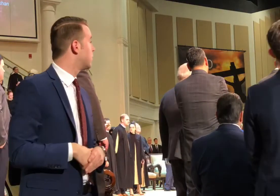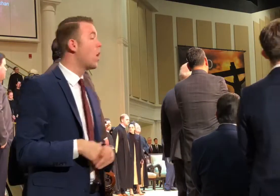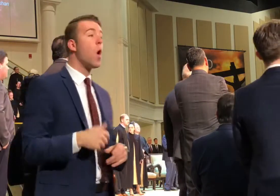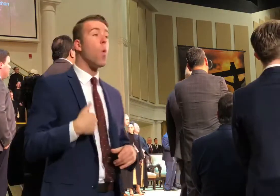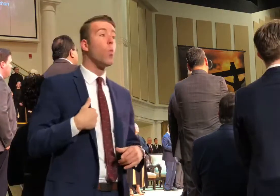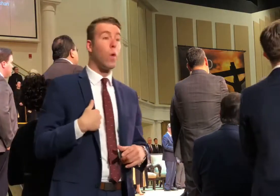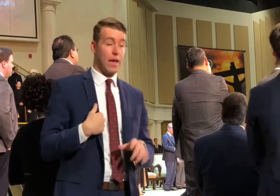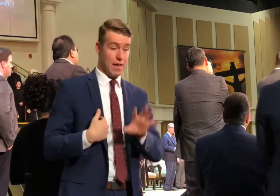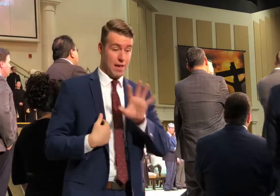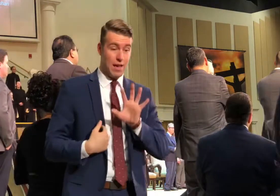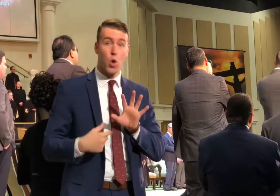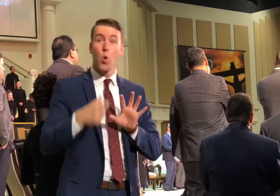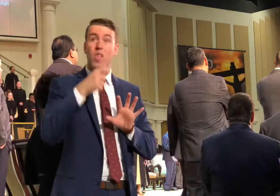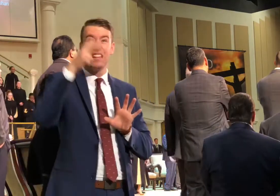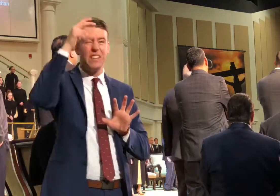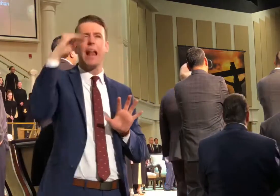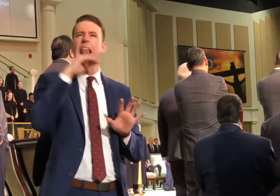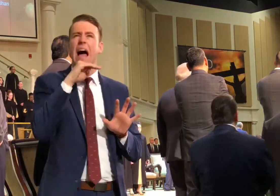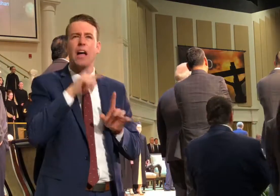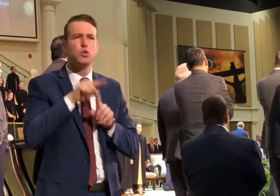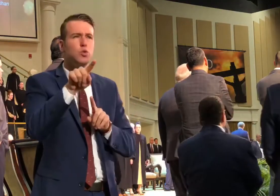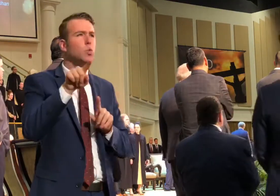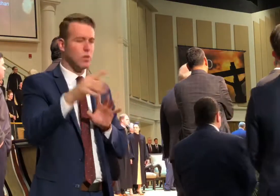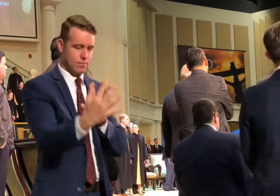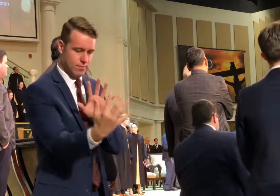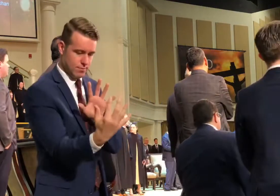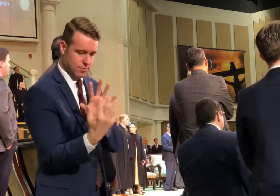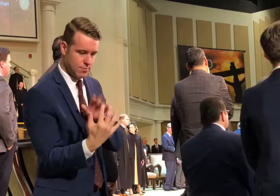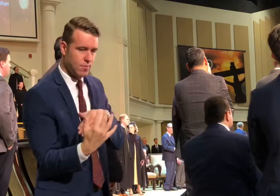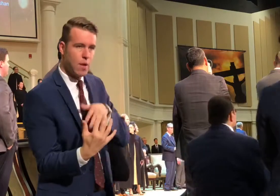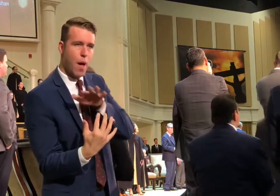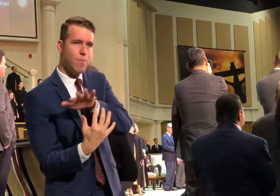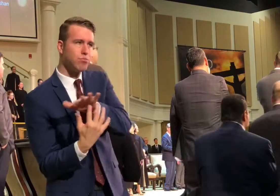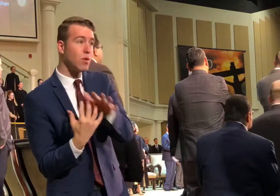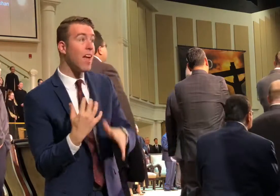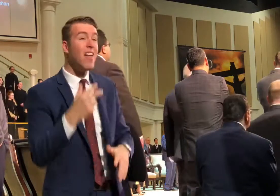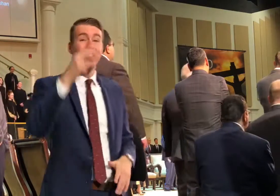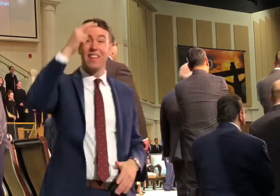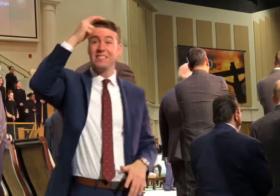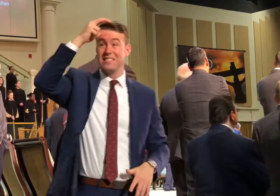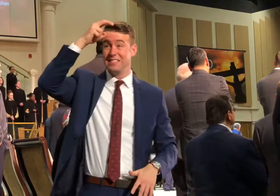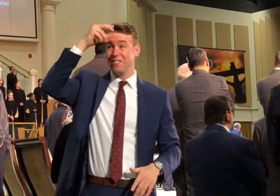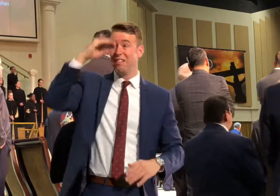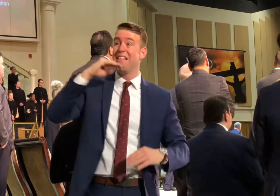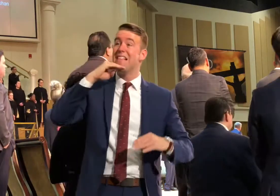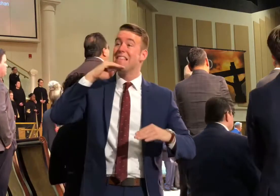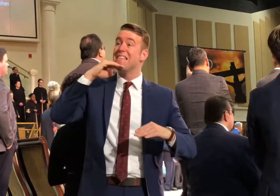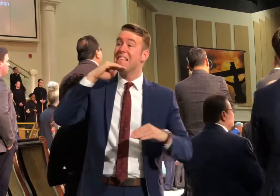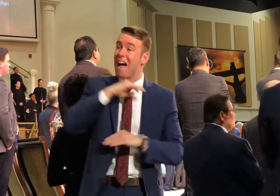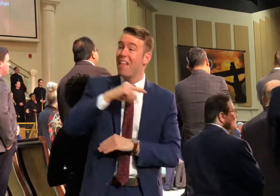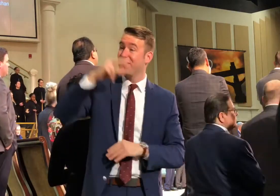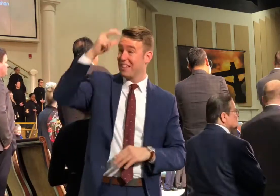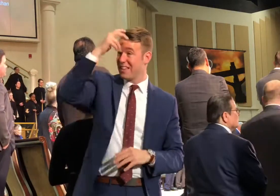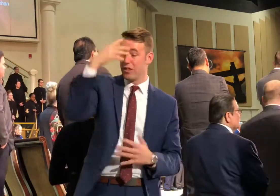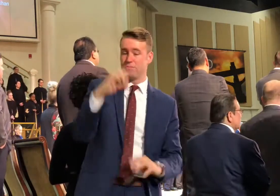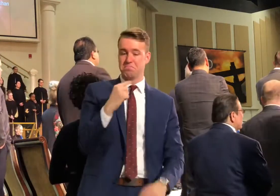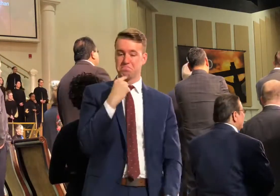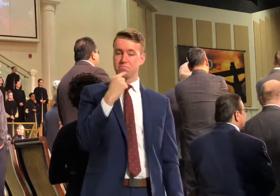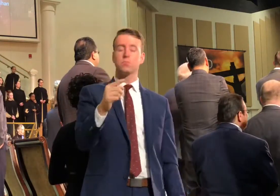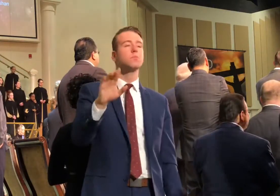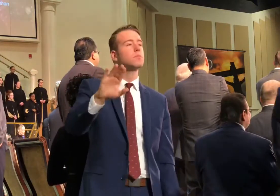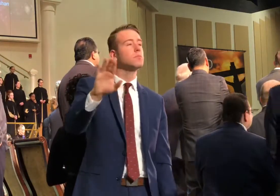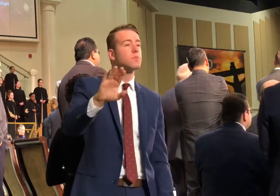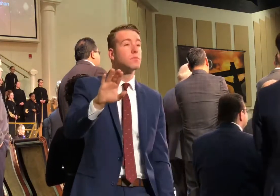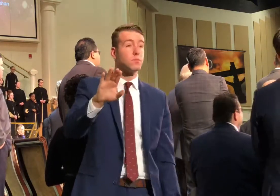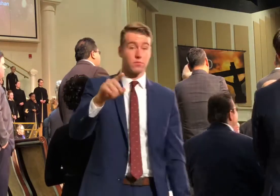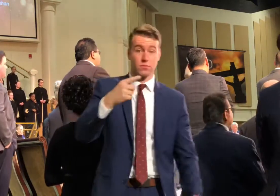going to lay hands on these people. We're going to believe God. The devil has lied. The devil has said that